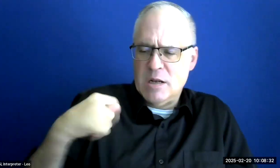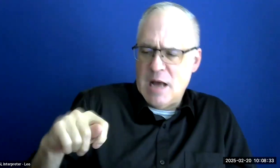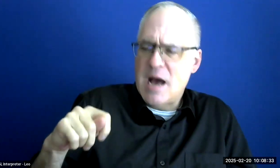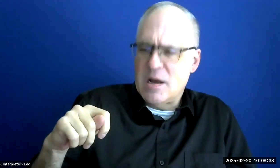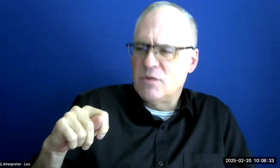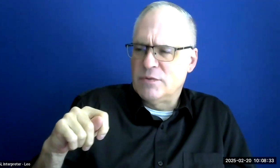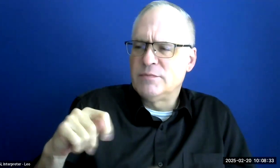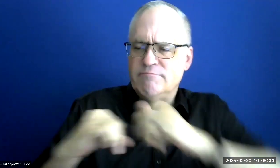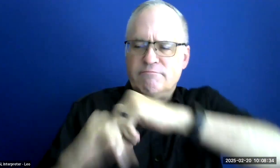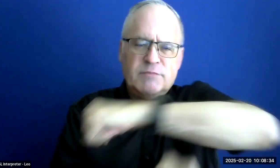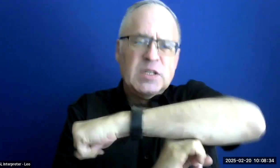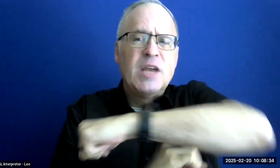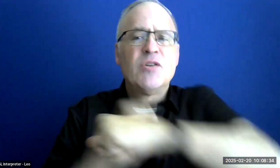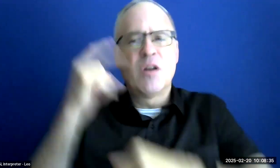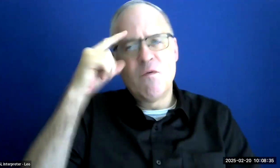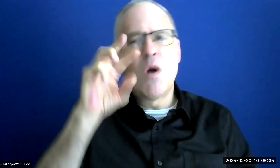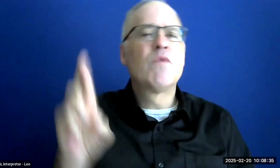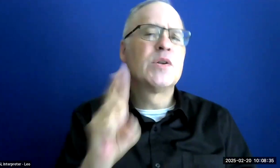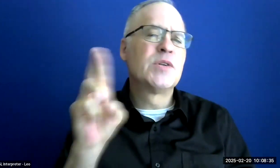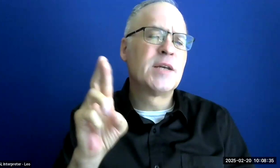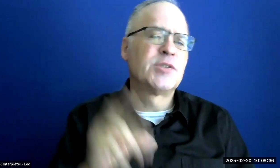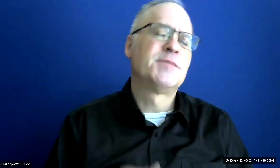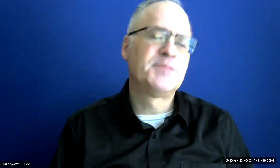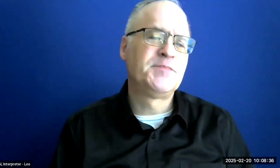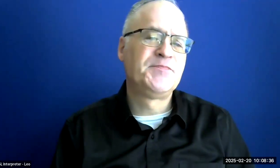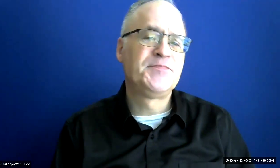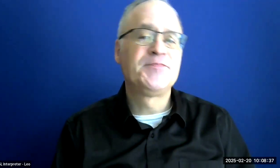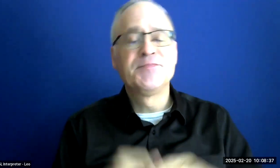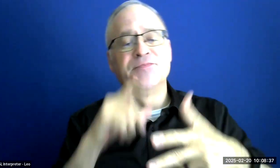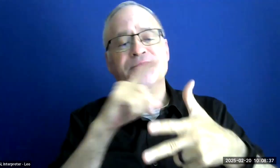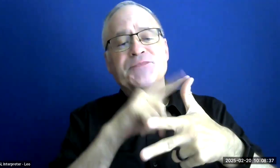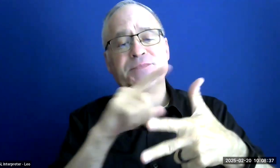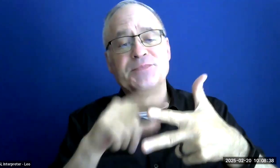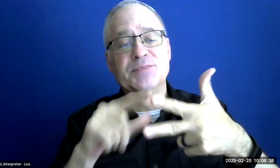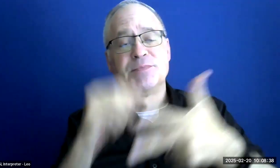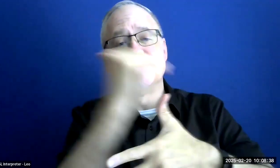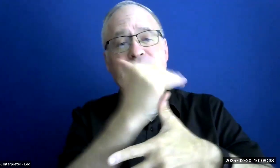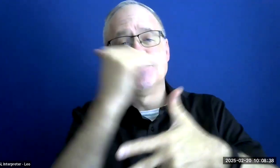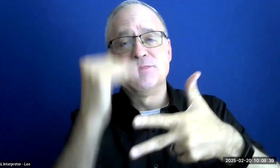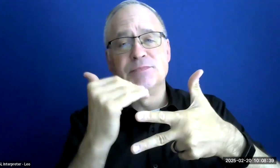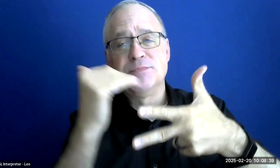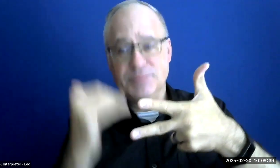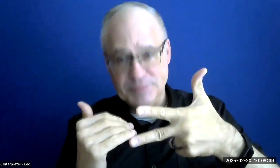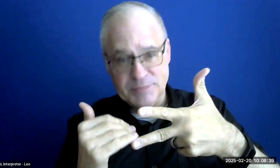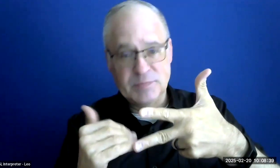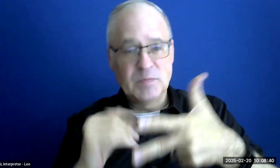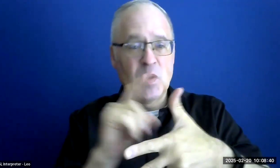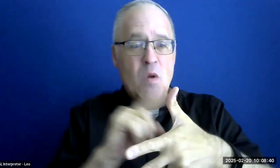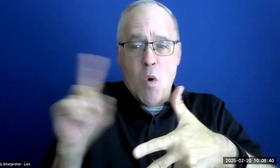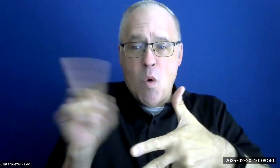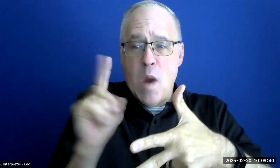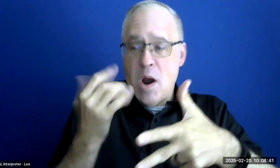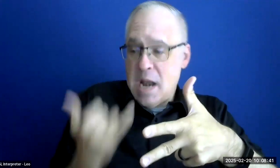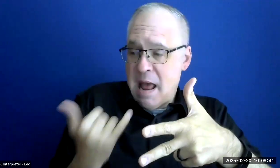regionalization. In doing so, I want to talk about taking 3 steps together, moving from where we are now as the